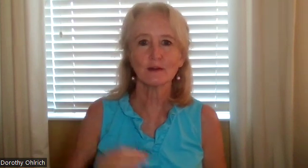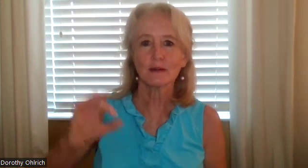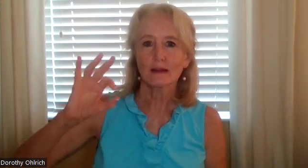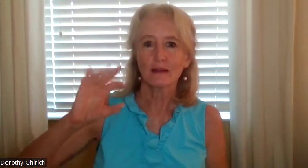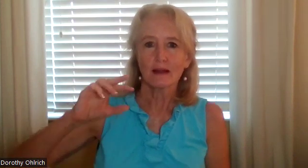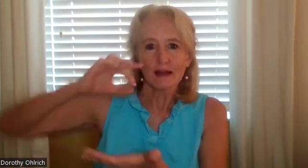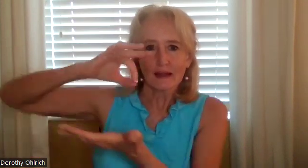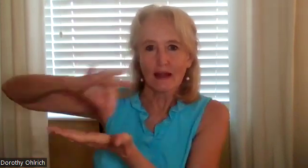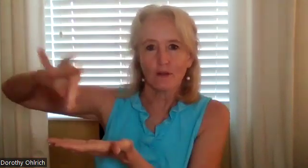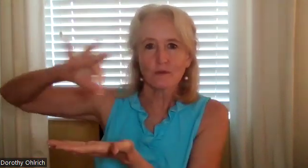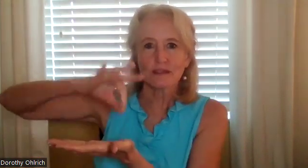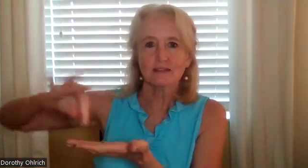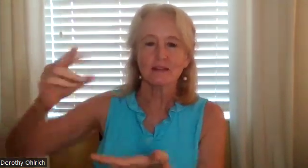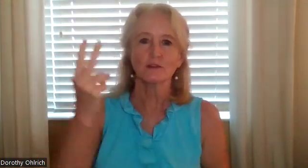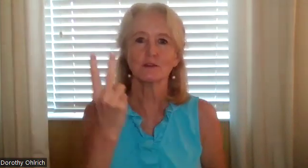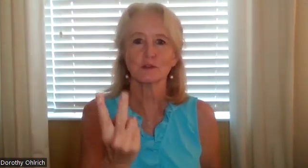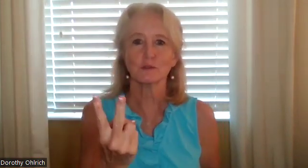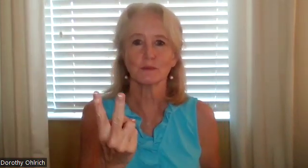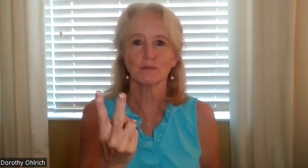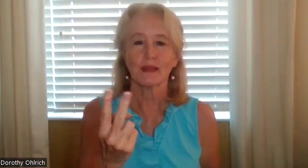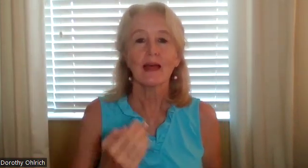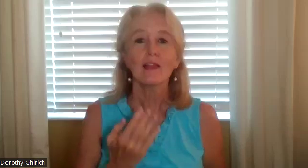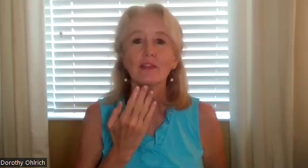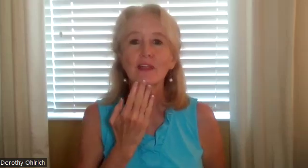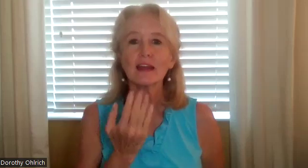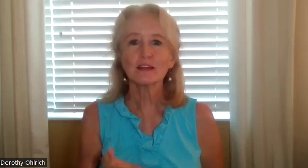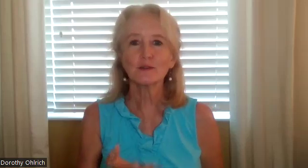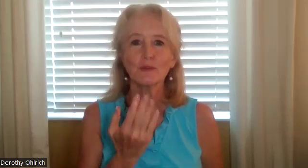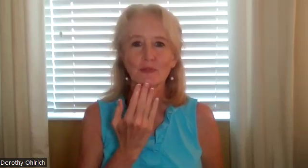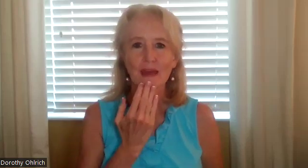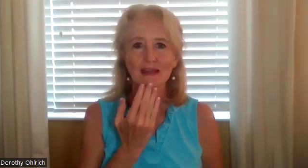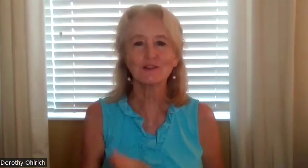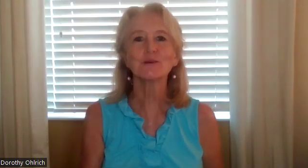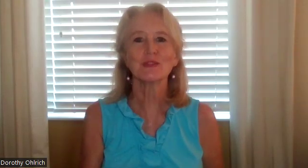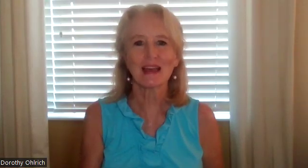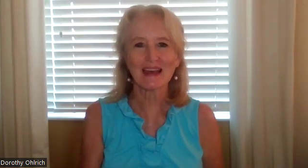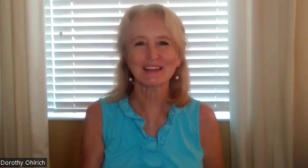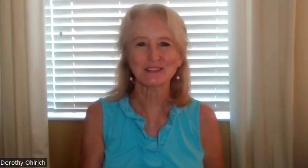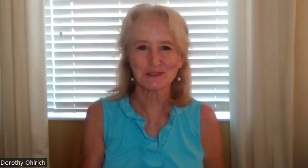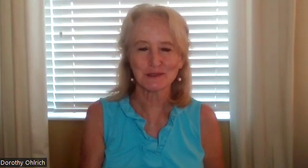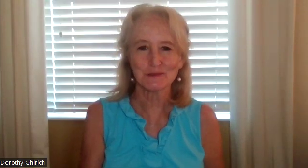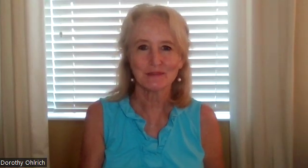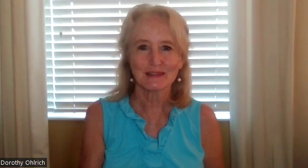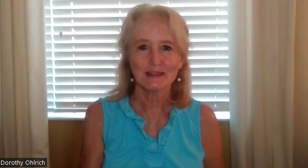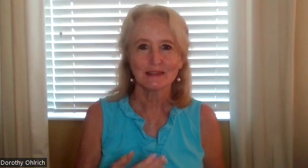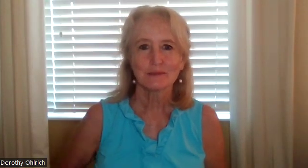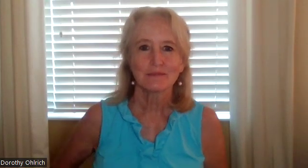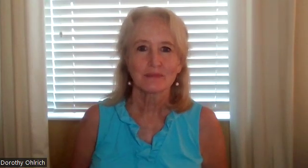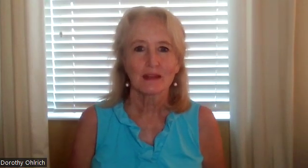Tigger, count to 2. Thank you, that'll do.